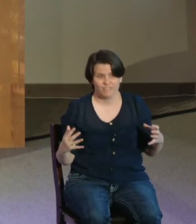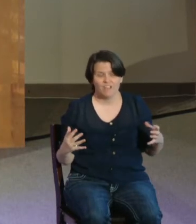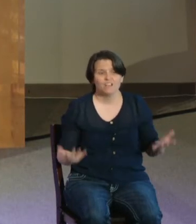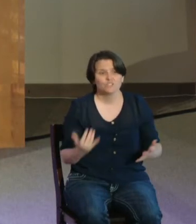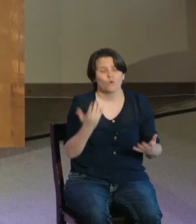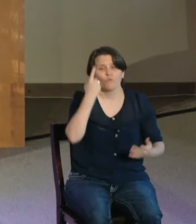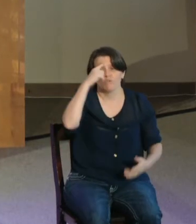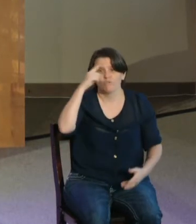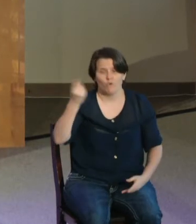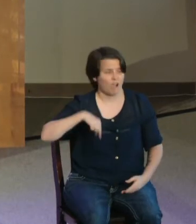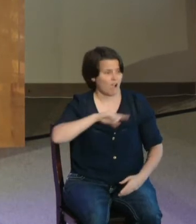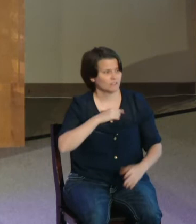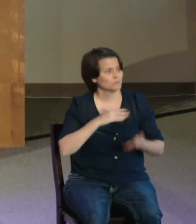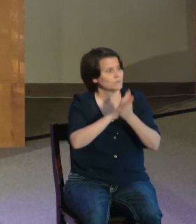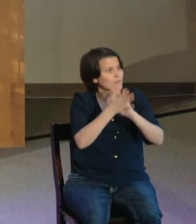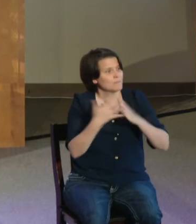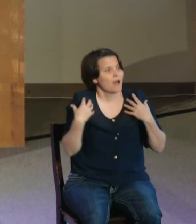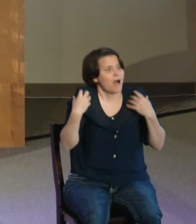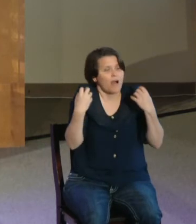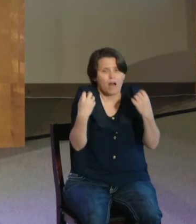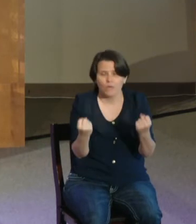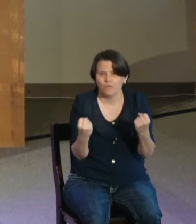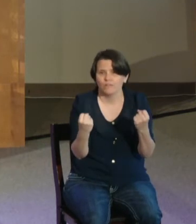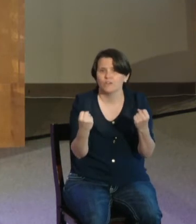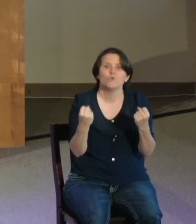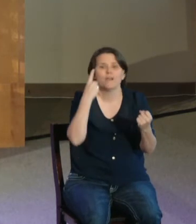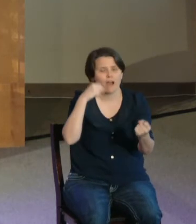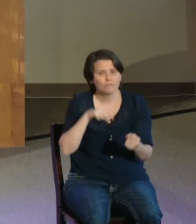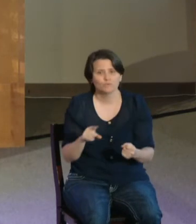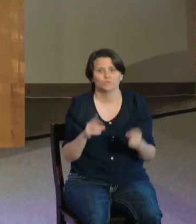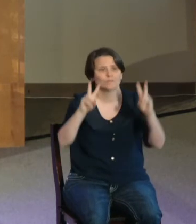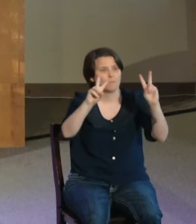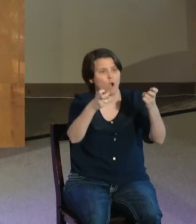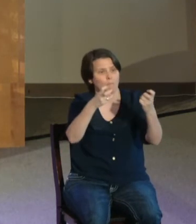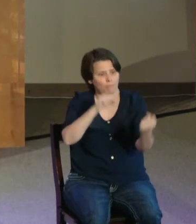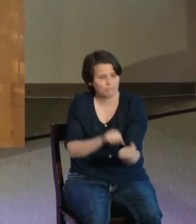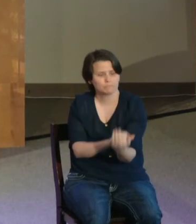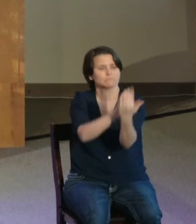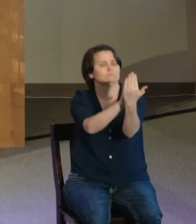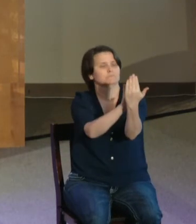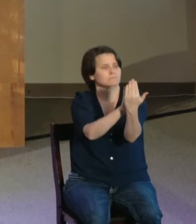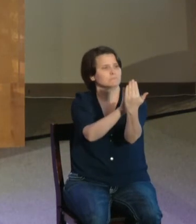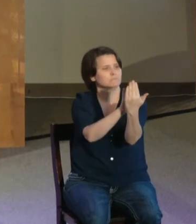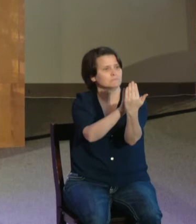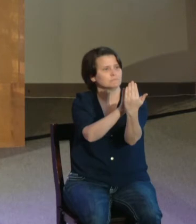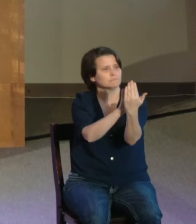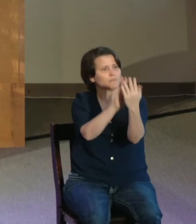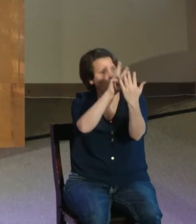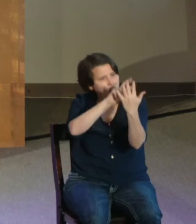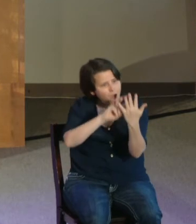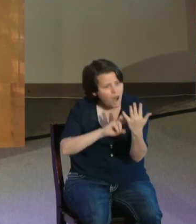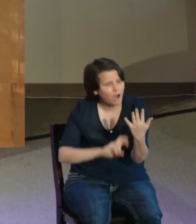the issues, not away from them. Towards the issues, not away from them. And healthy communities are unafraid